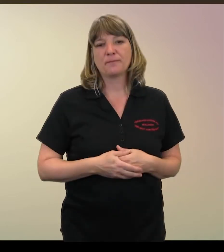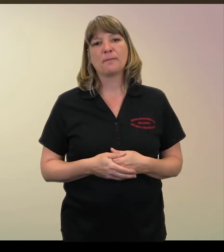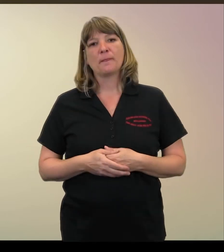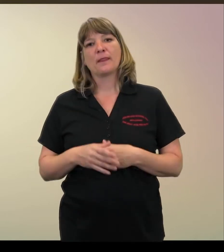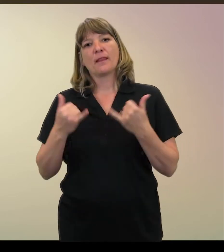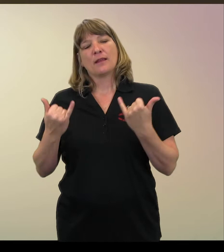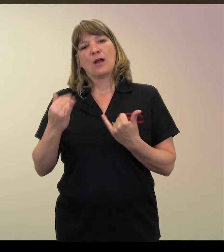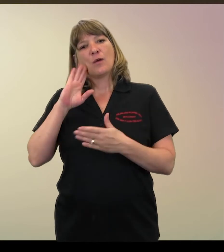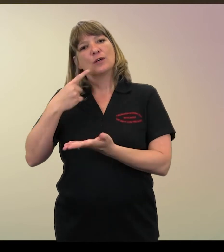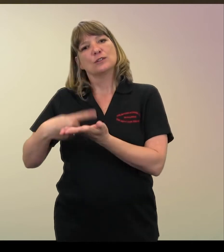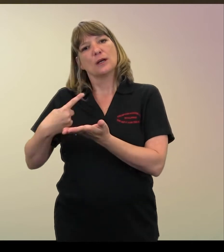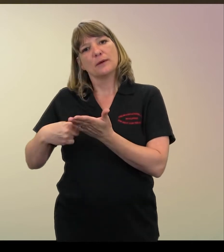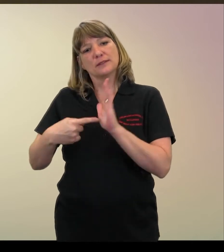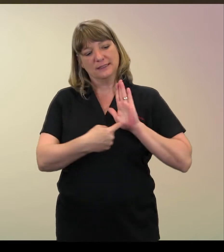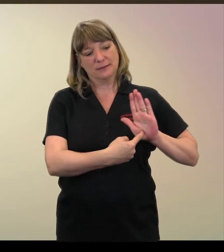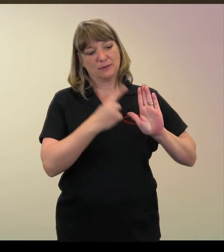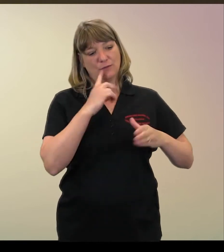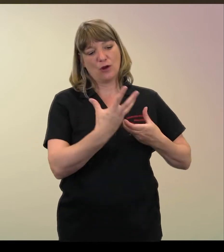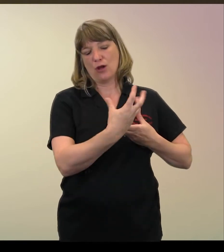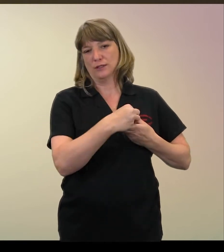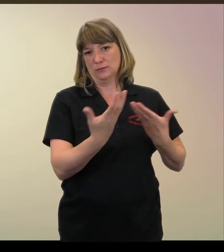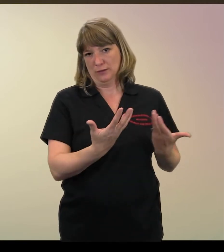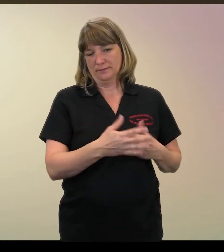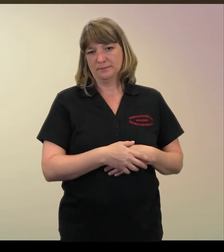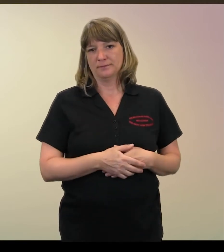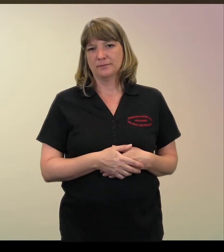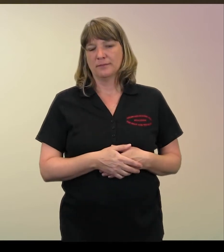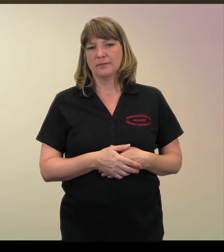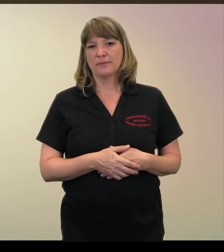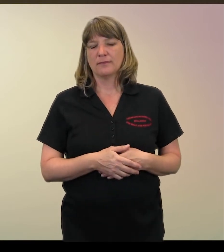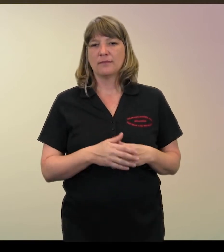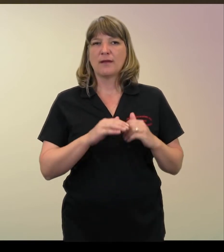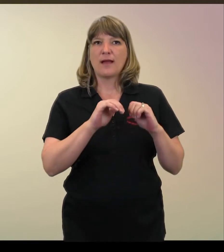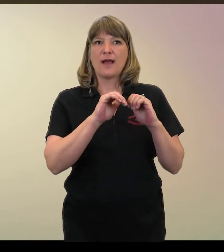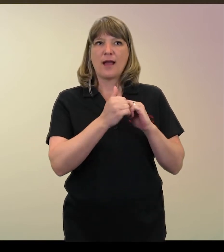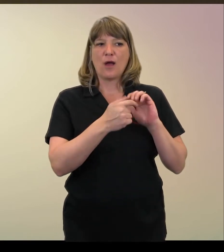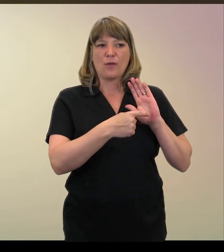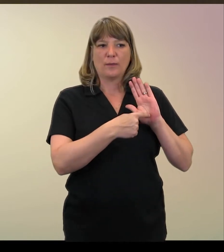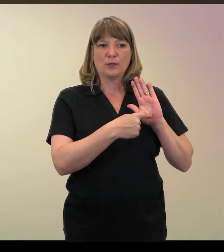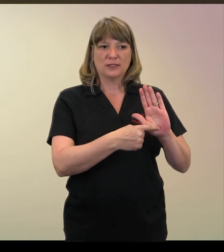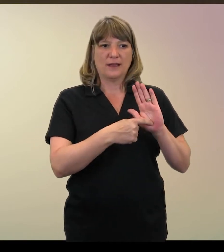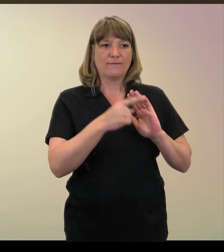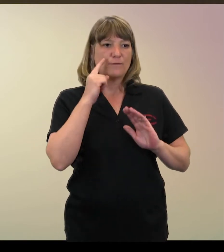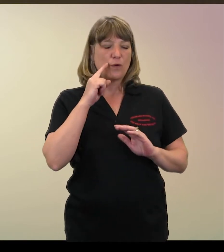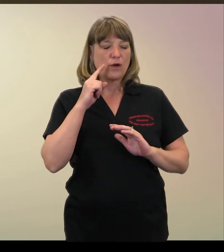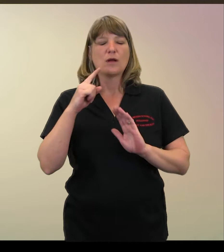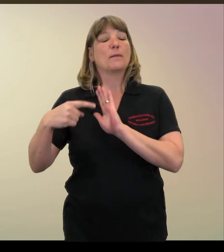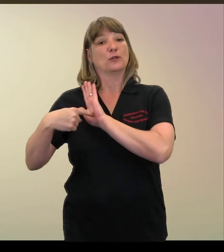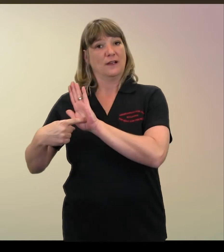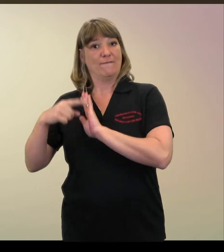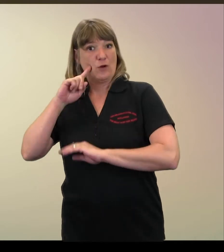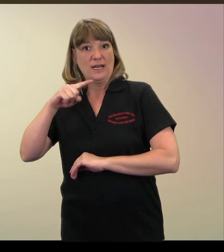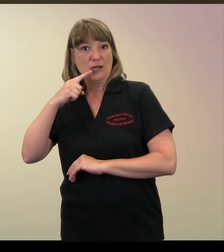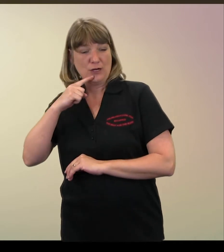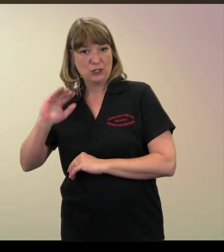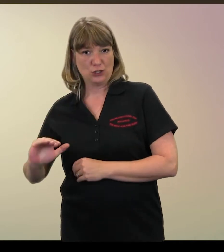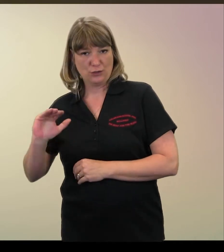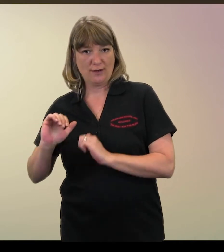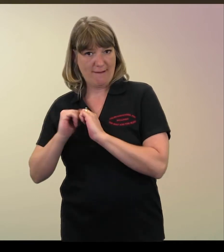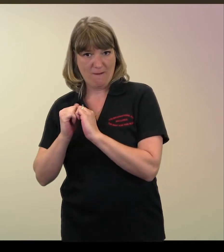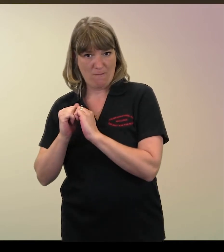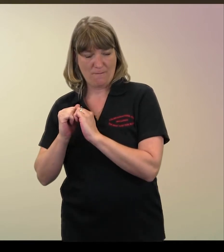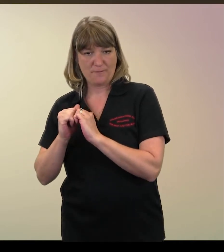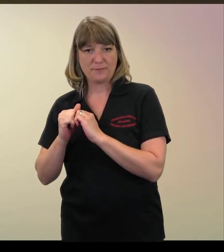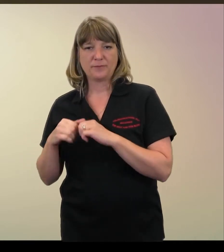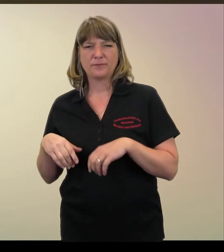now I'm going to talk about the symptoms of autism, how they present in hearing children who have